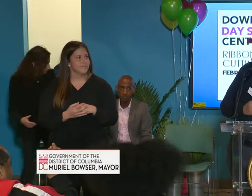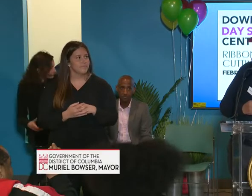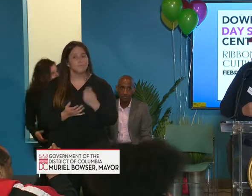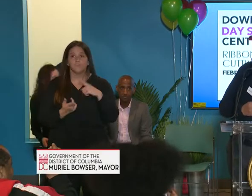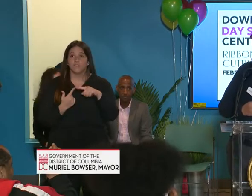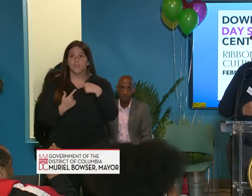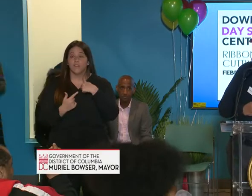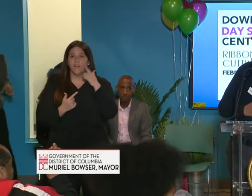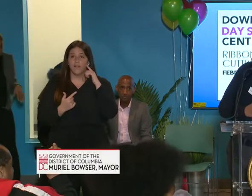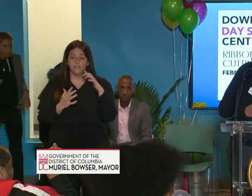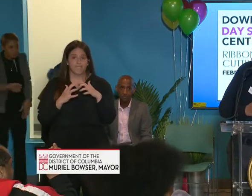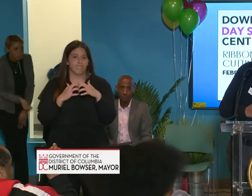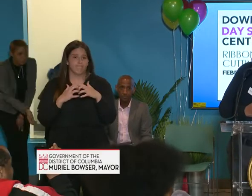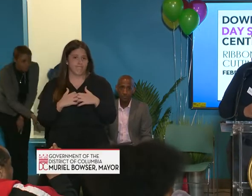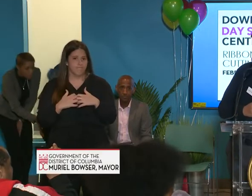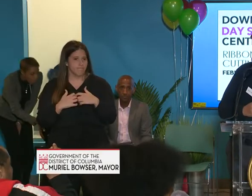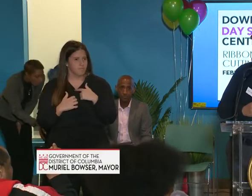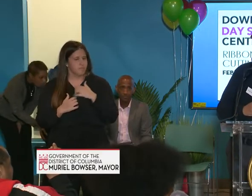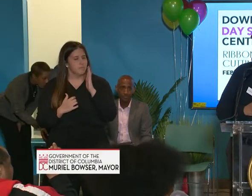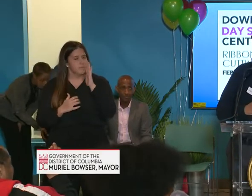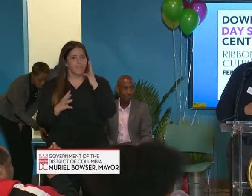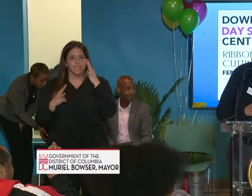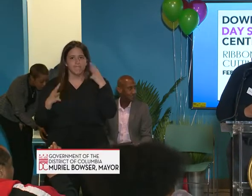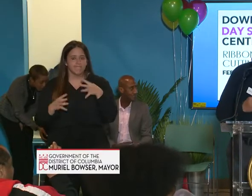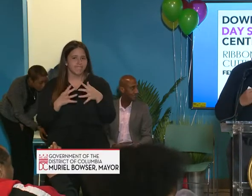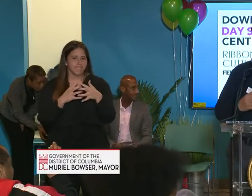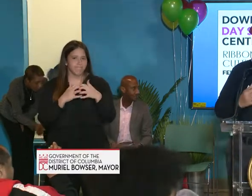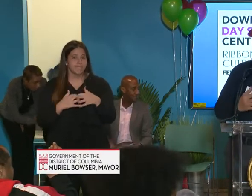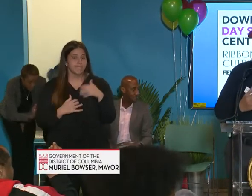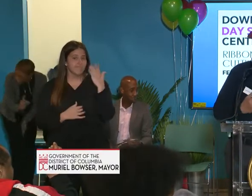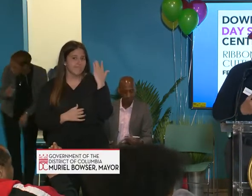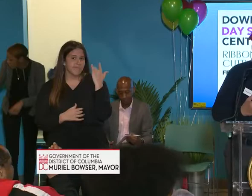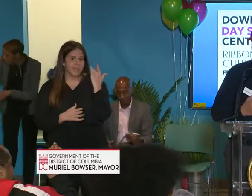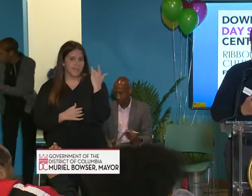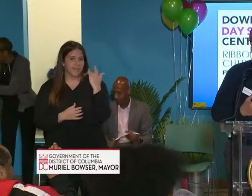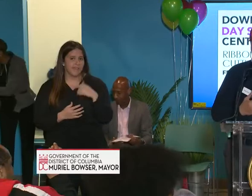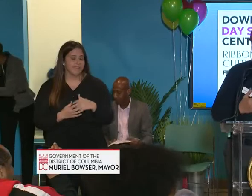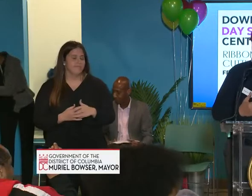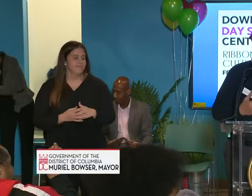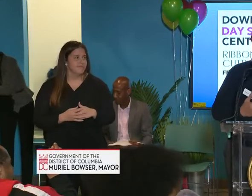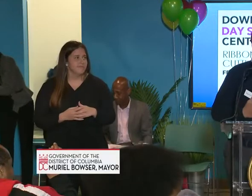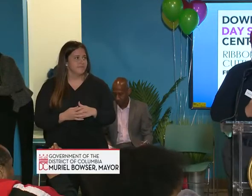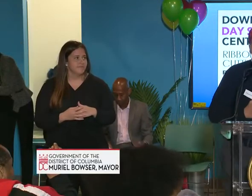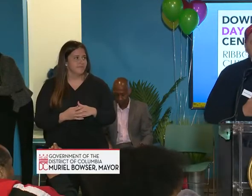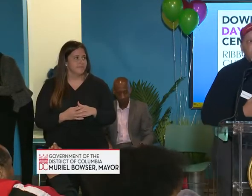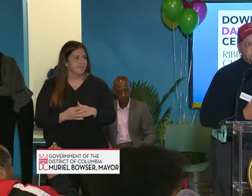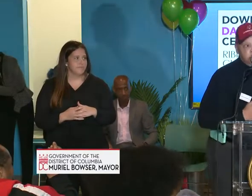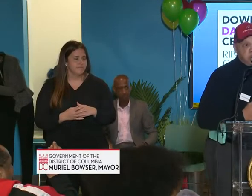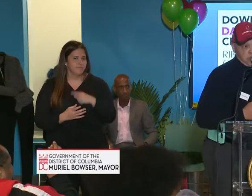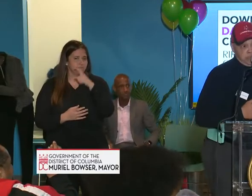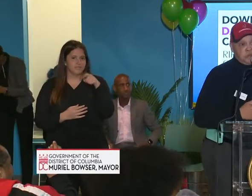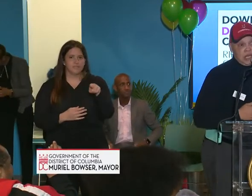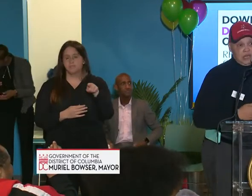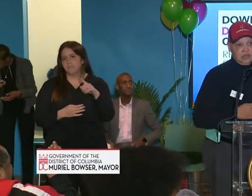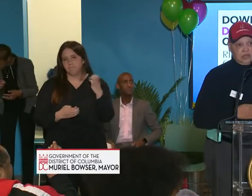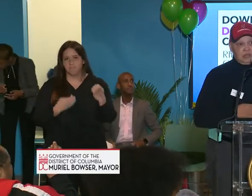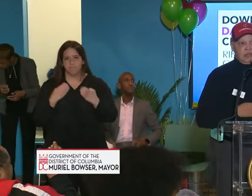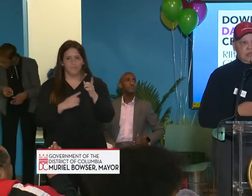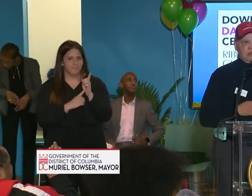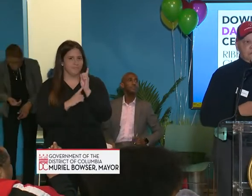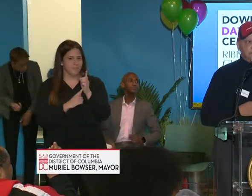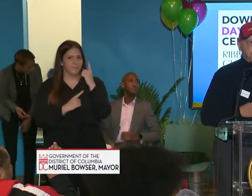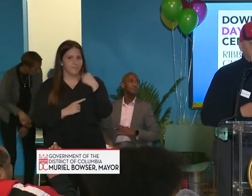down, and I assure you I will, it's because this is an emotional moment for